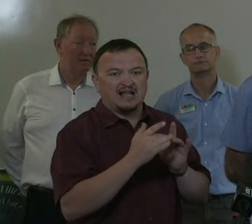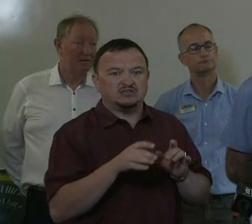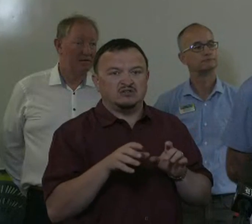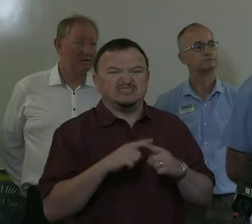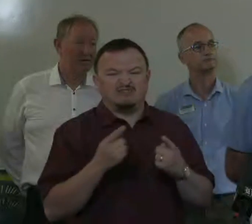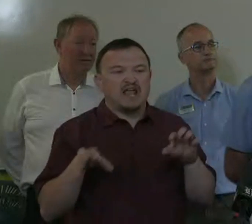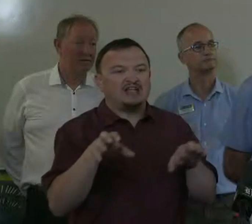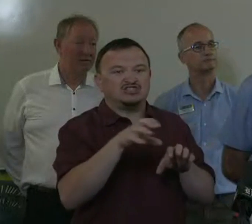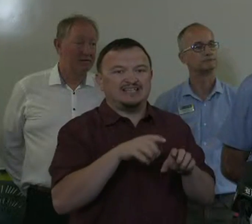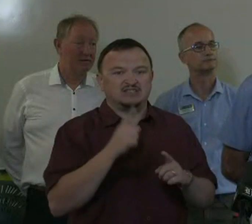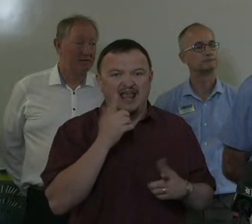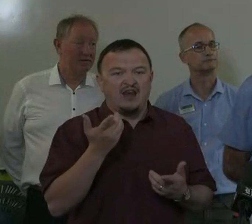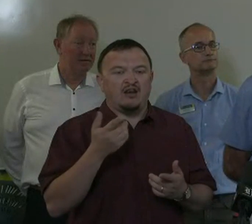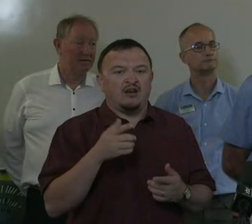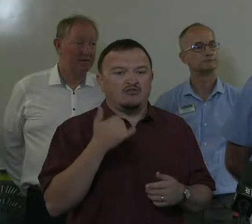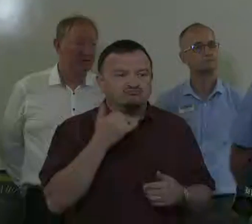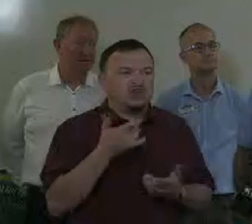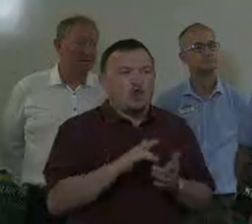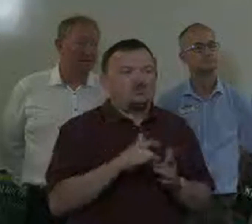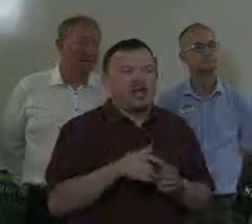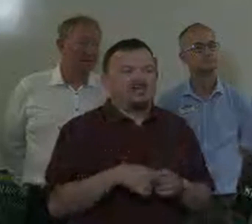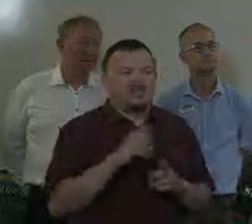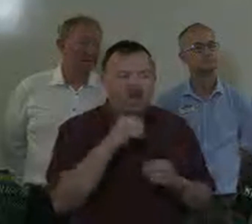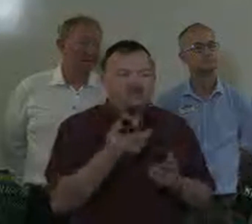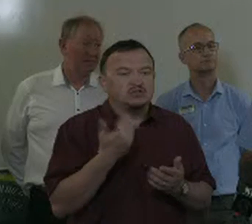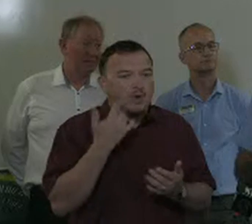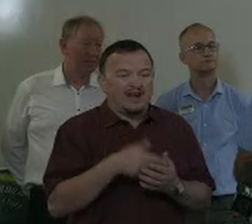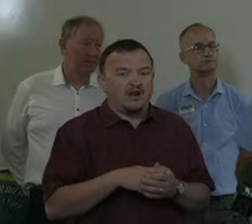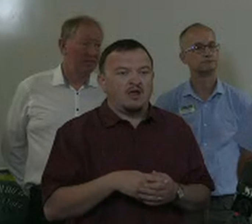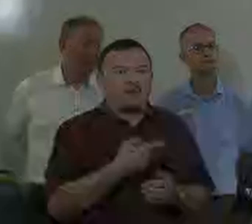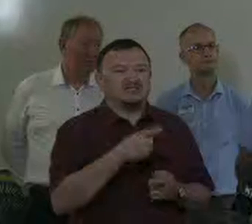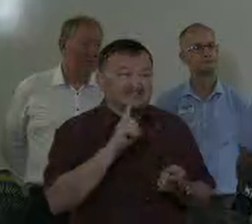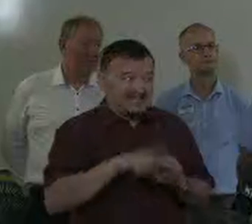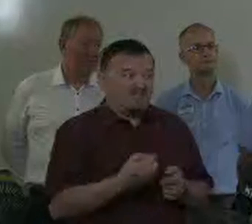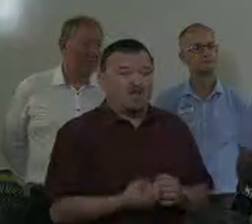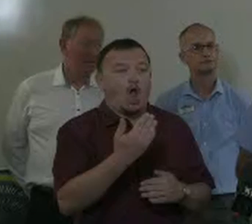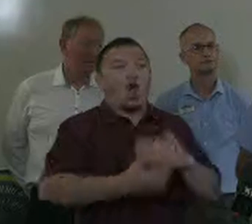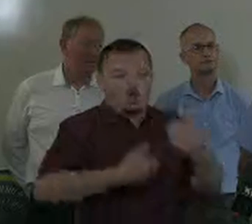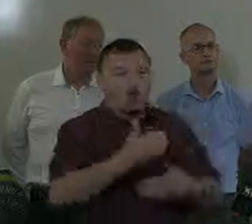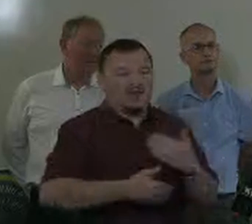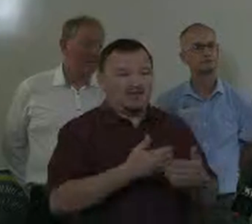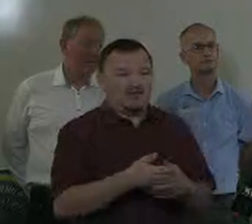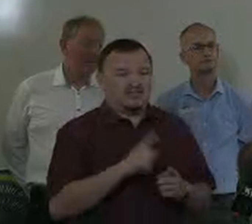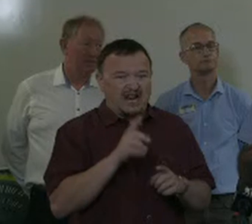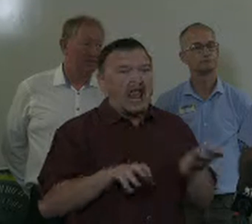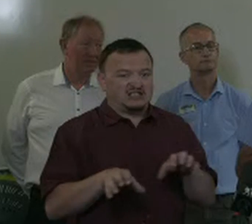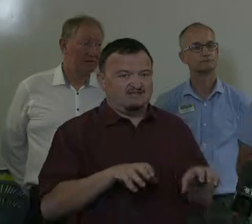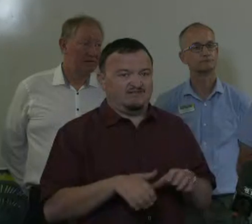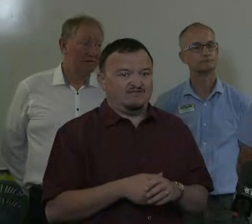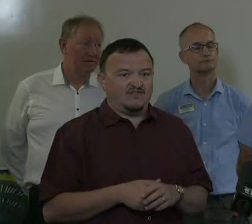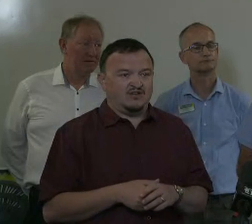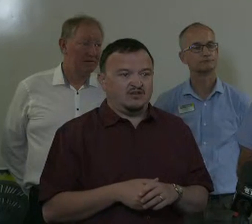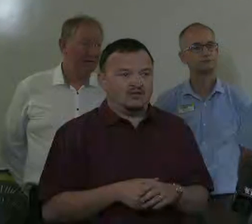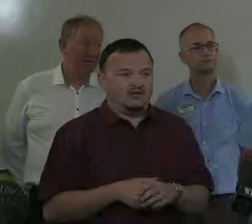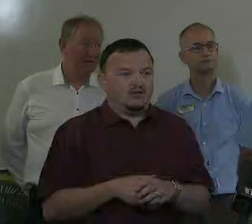out when they can do that. But this is still a very active fire, and from people from away,